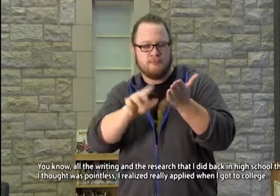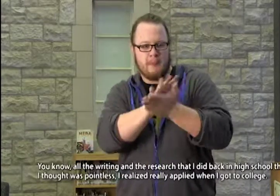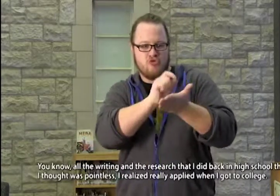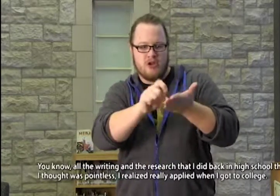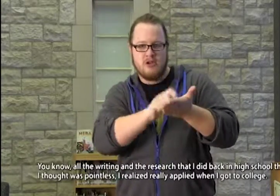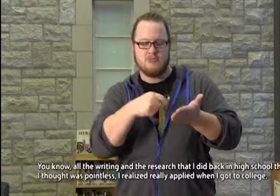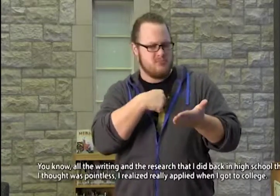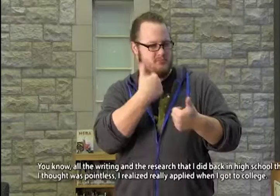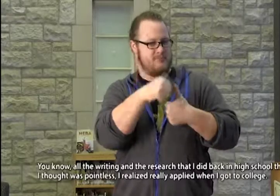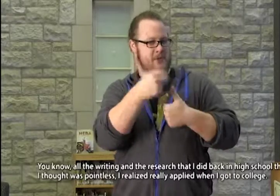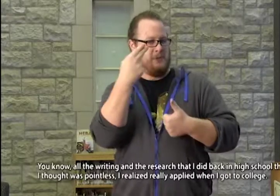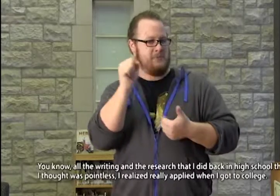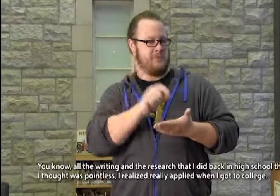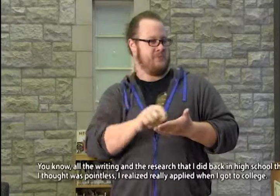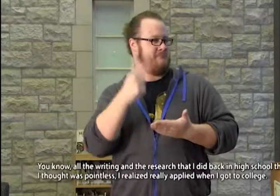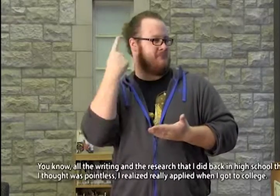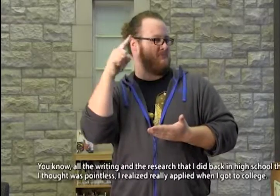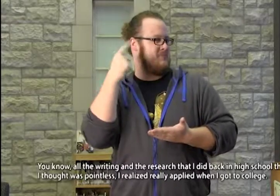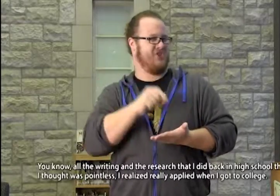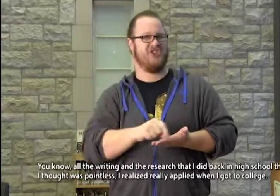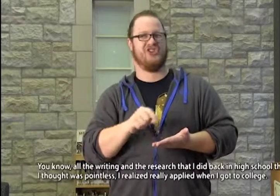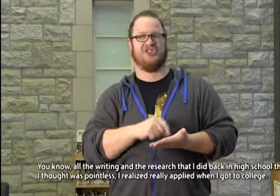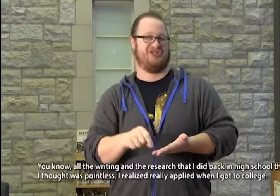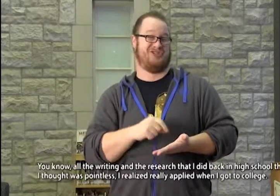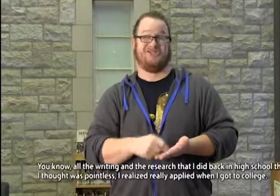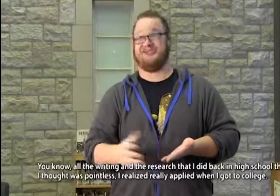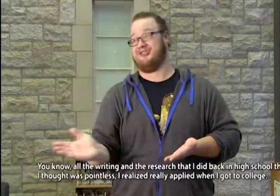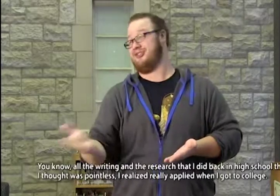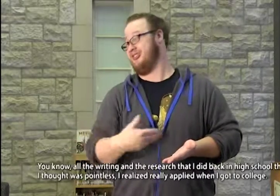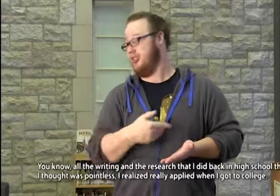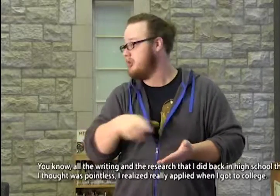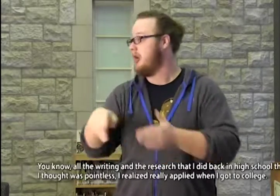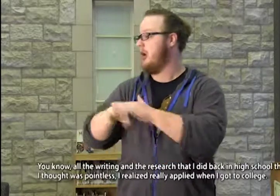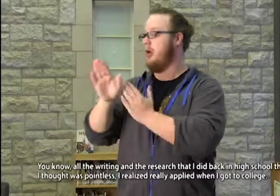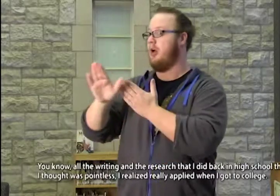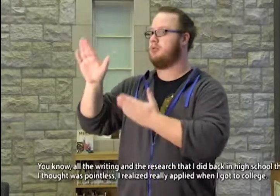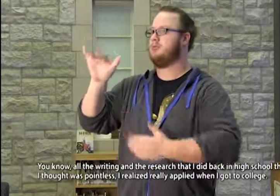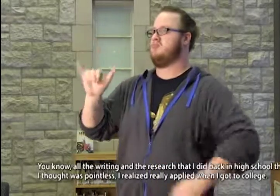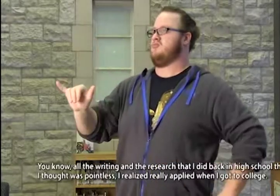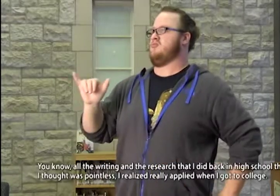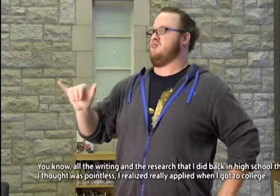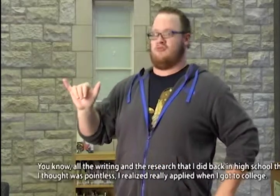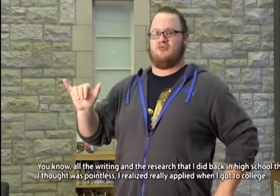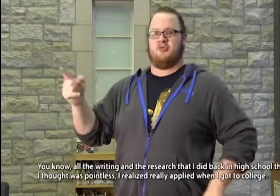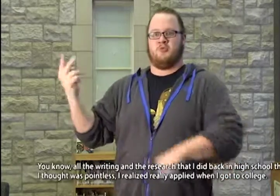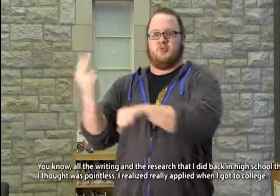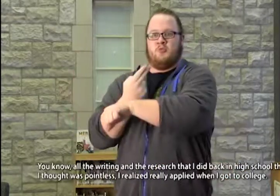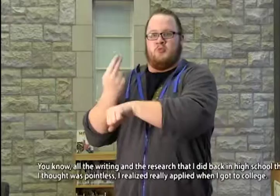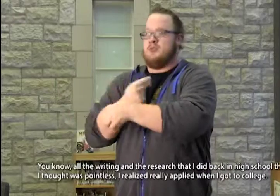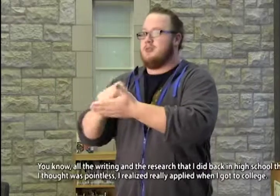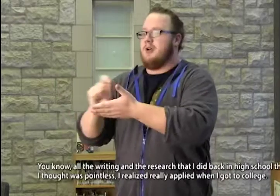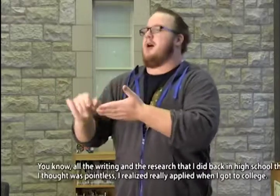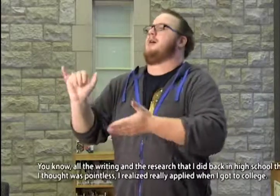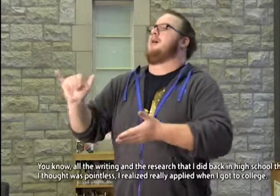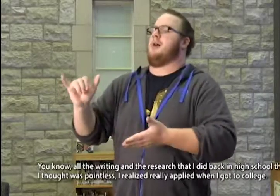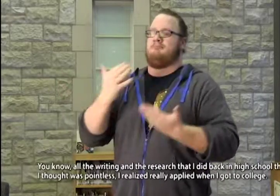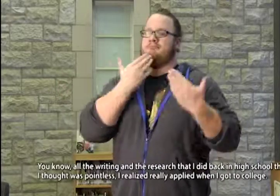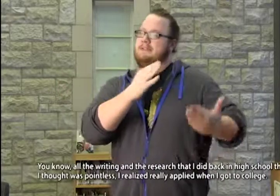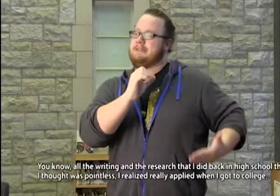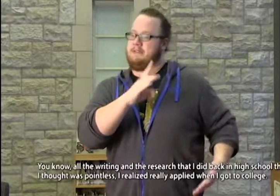and the research that I did back in high school that I thought was pointless, I realized really applied when I got to college.